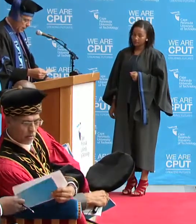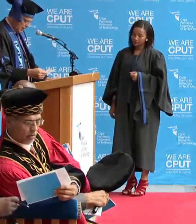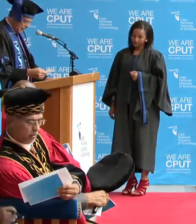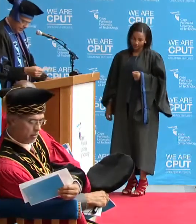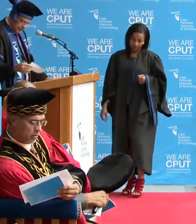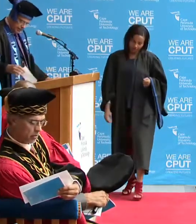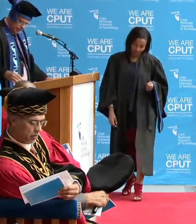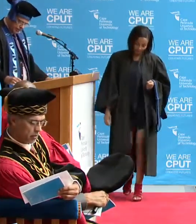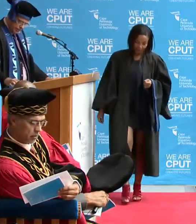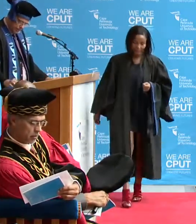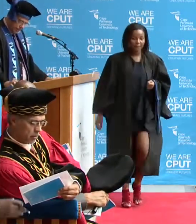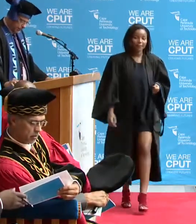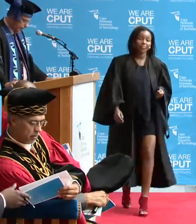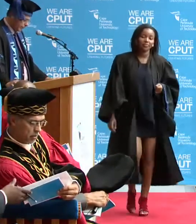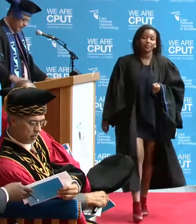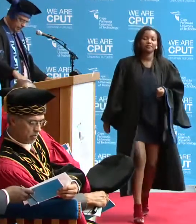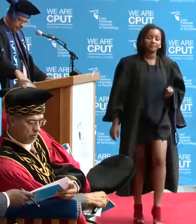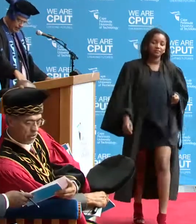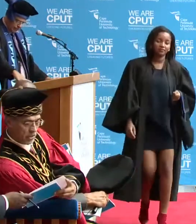Tlontlala Jack.